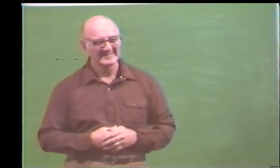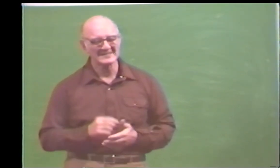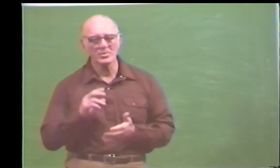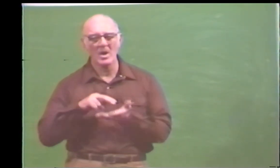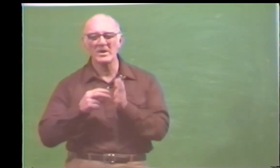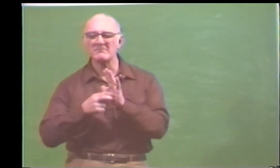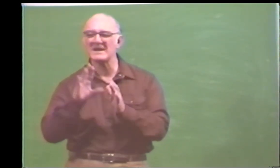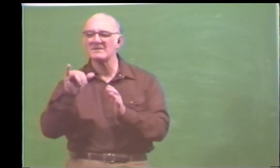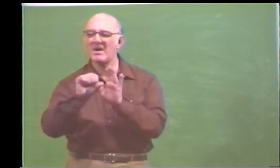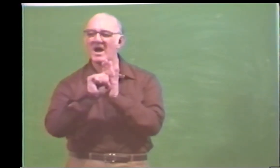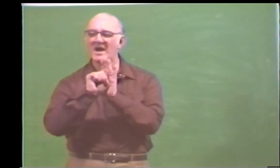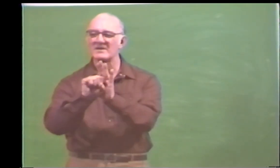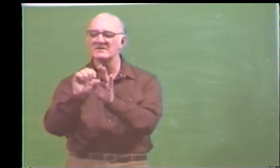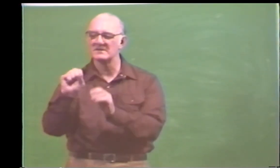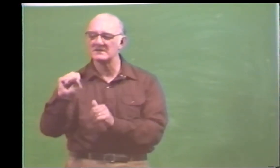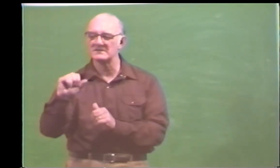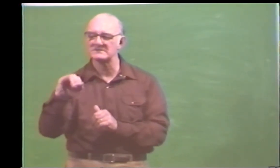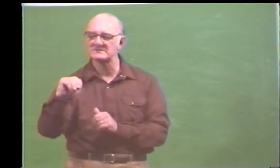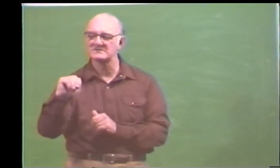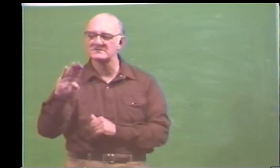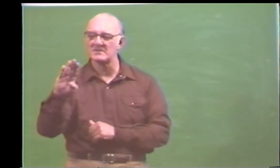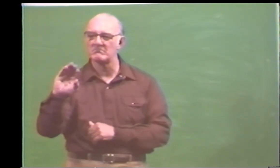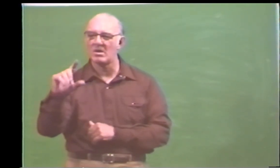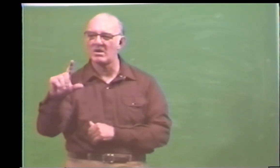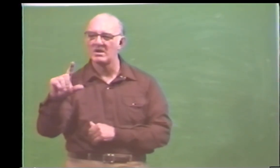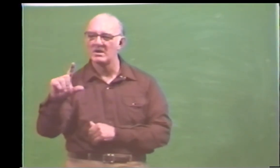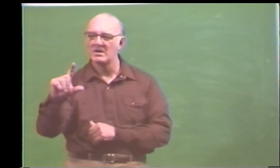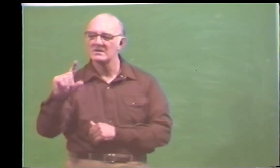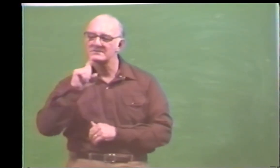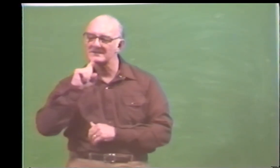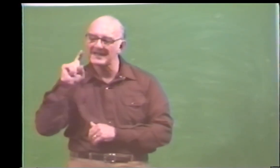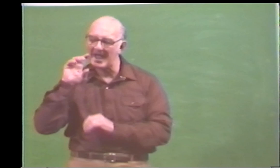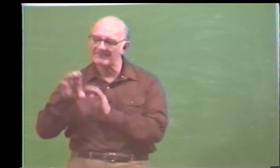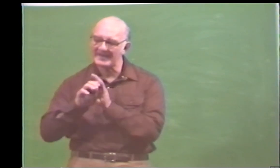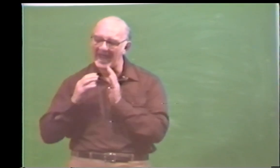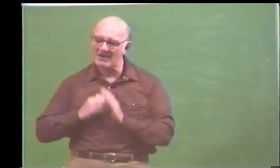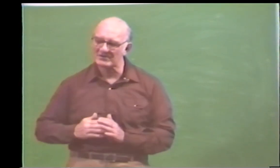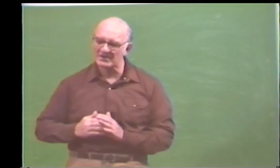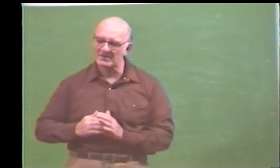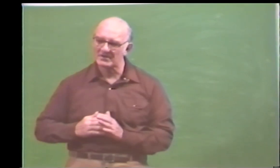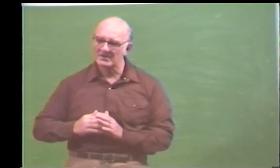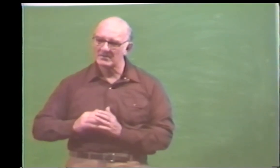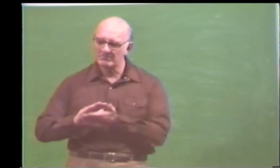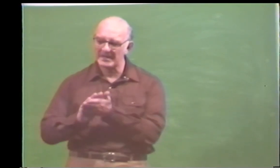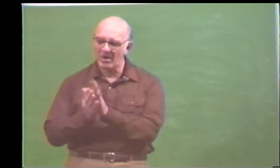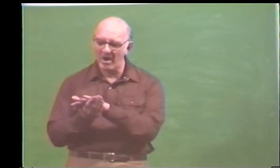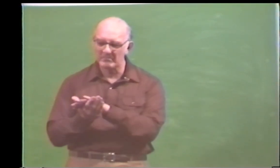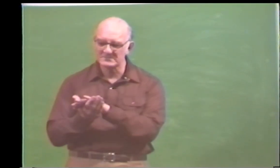That's what we mean by samba. The deaf character becomes